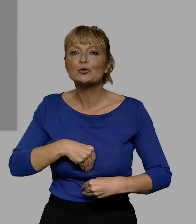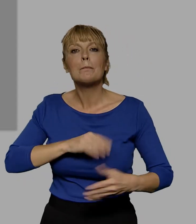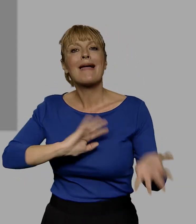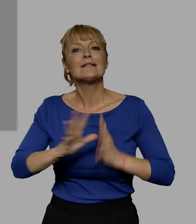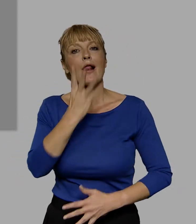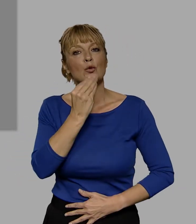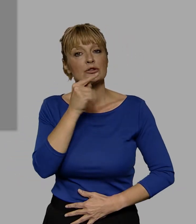users.